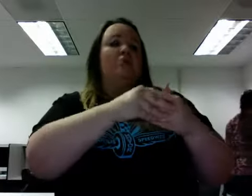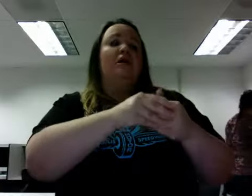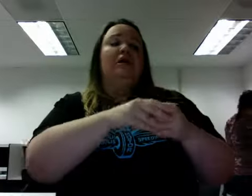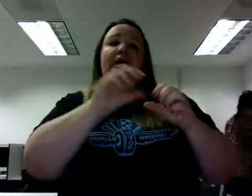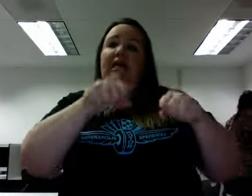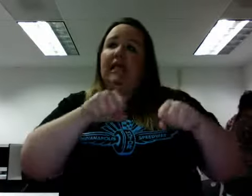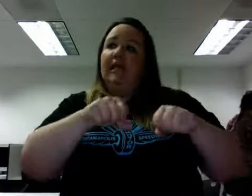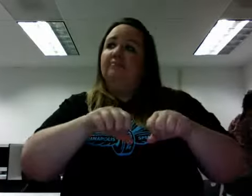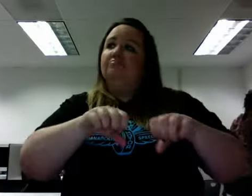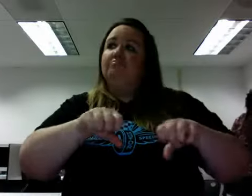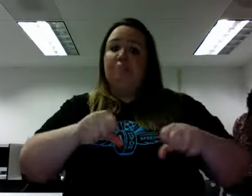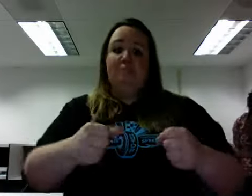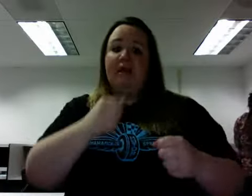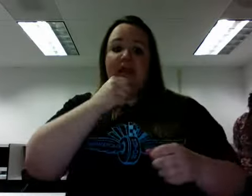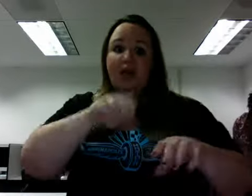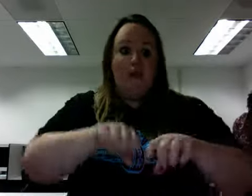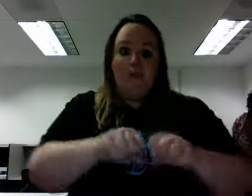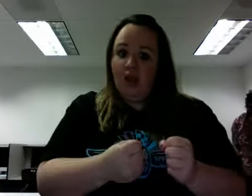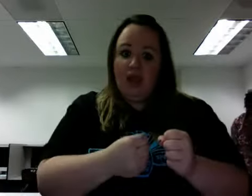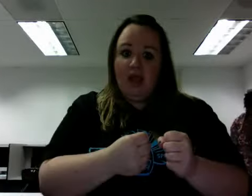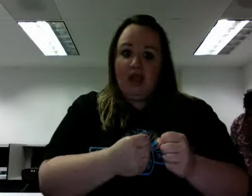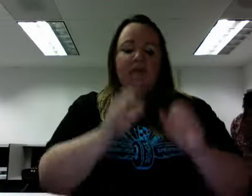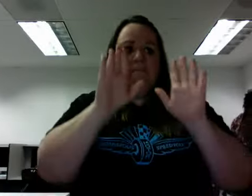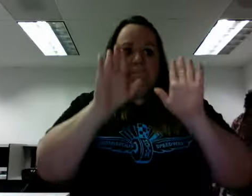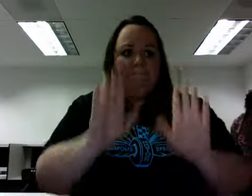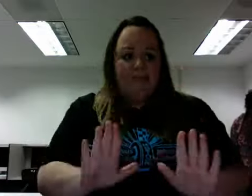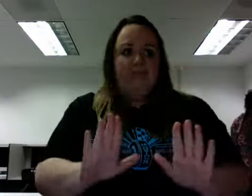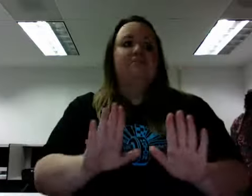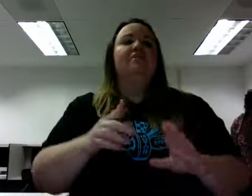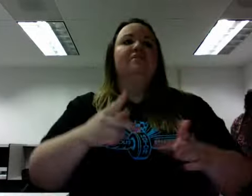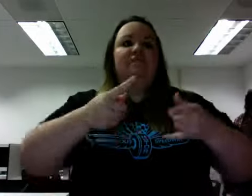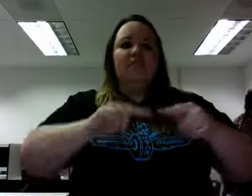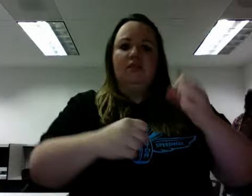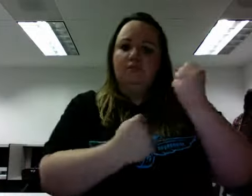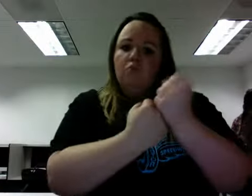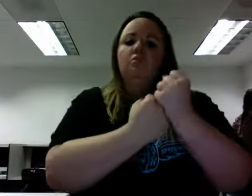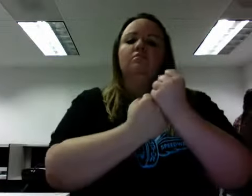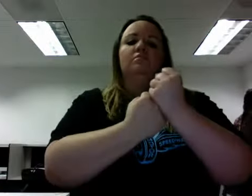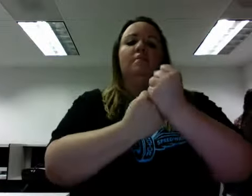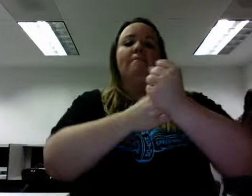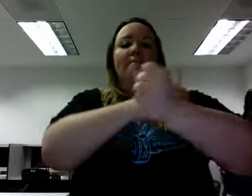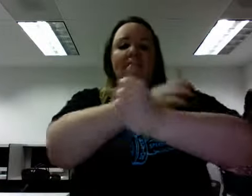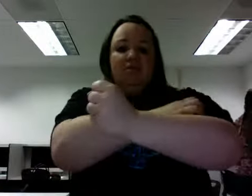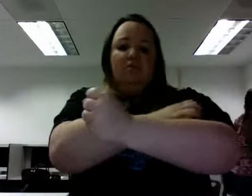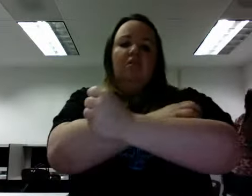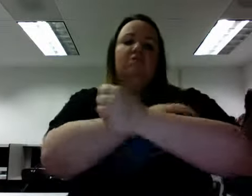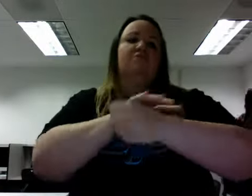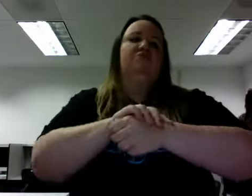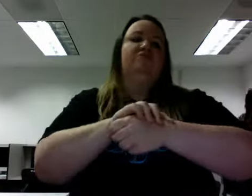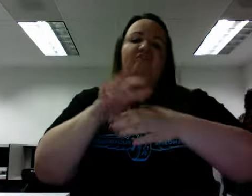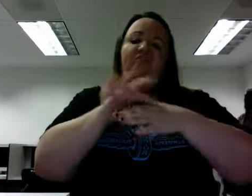still hold up the support. It has shape. It supports the muscle or the flesh around it. So cartilage does have some neat